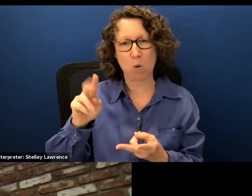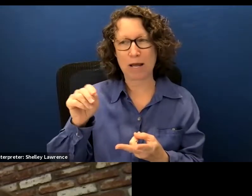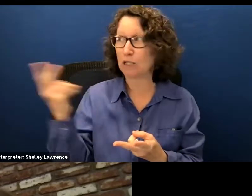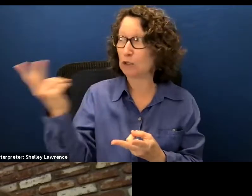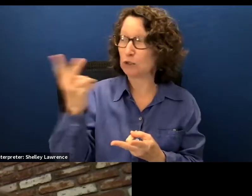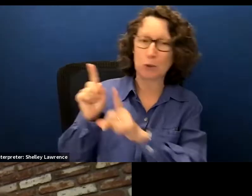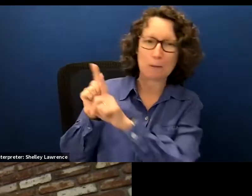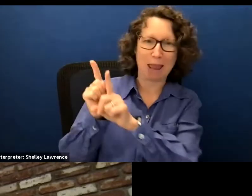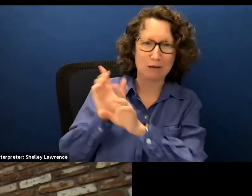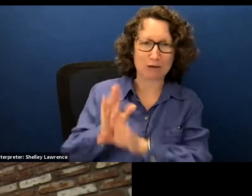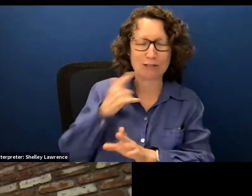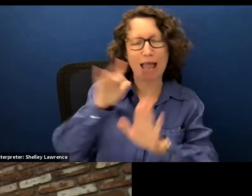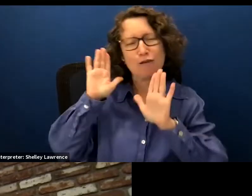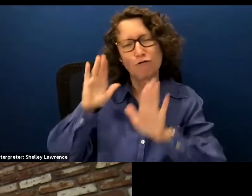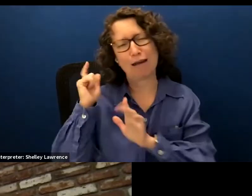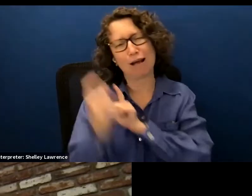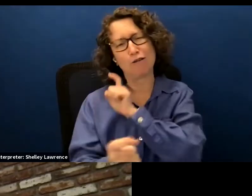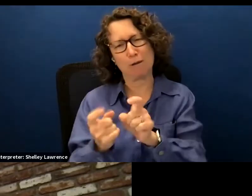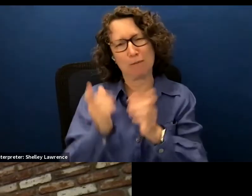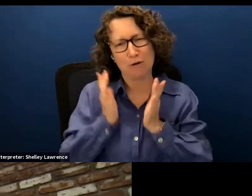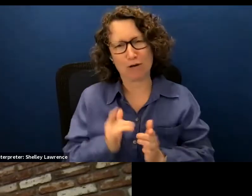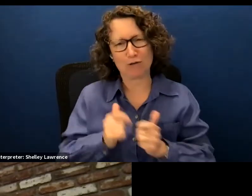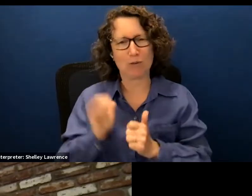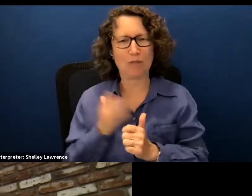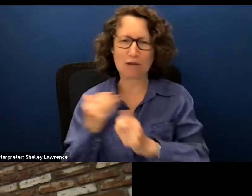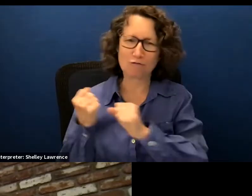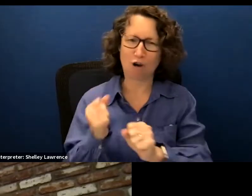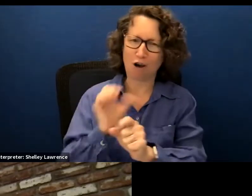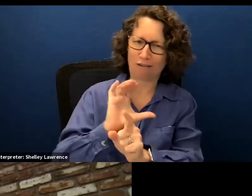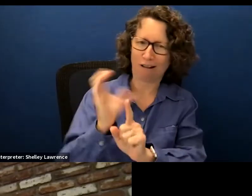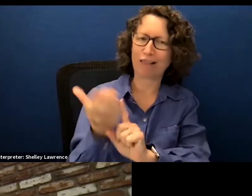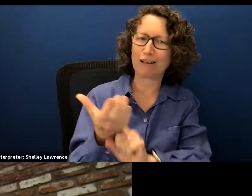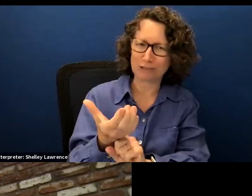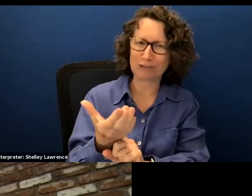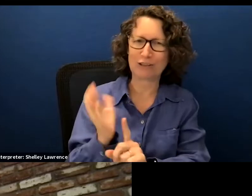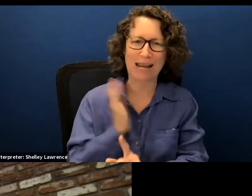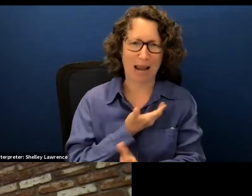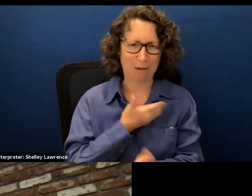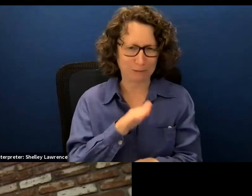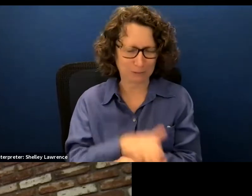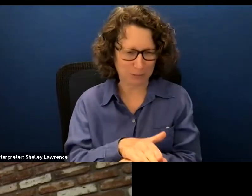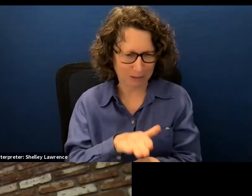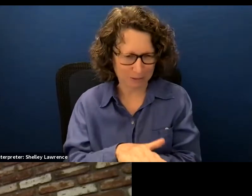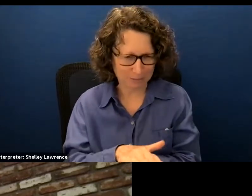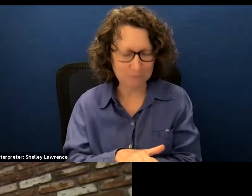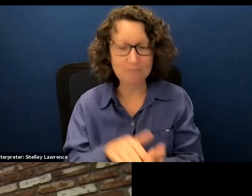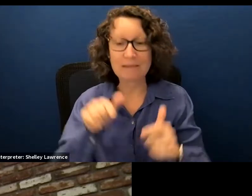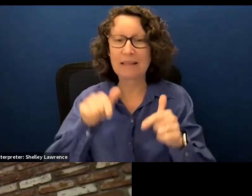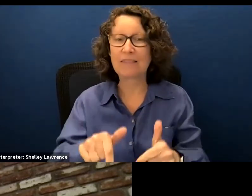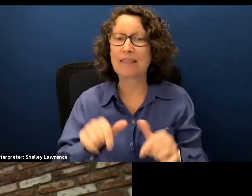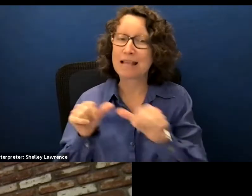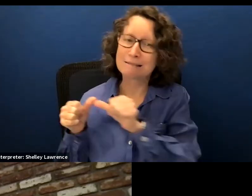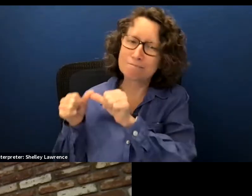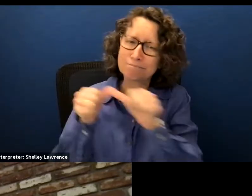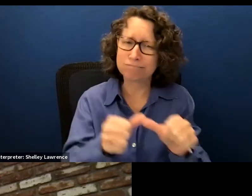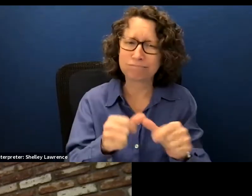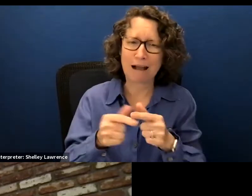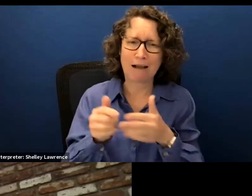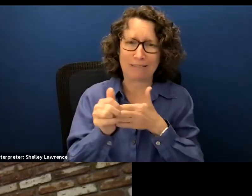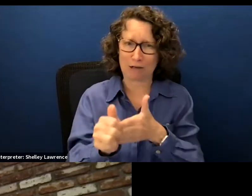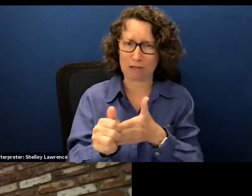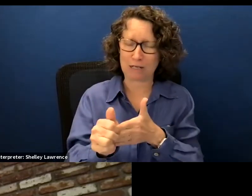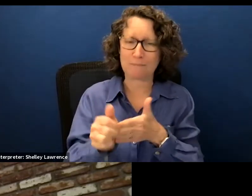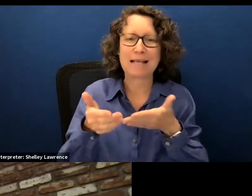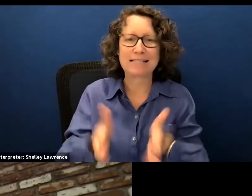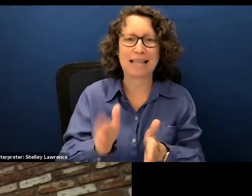mentors and great contributors to the strong culture at La Colina. This continuity of leadership has allowed